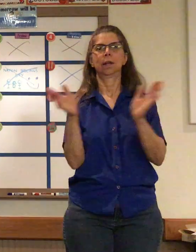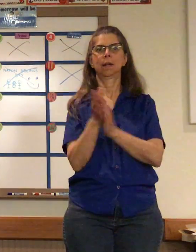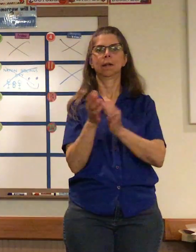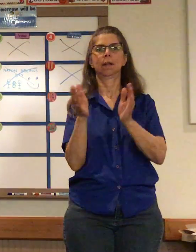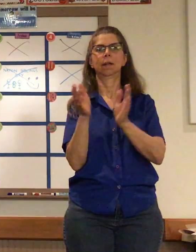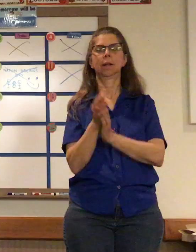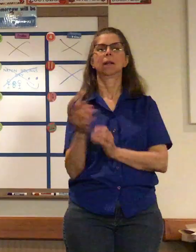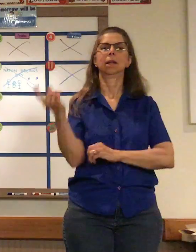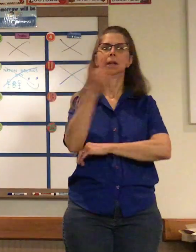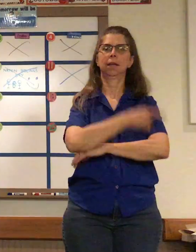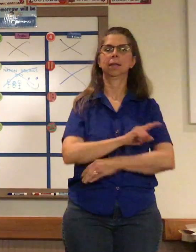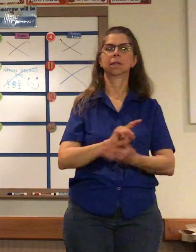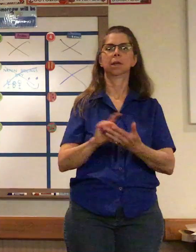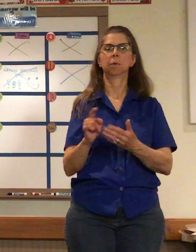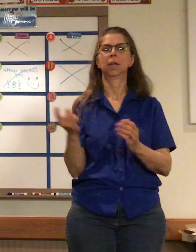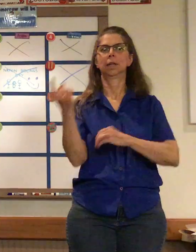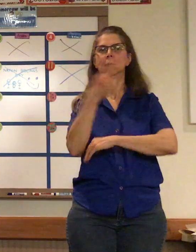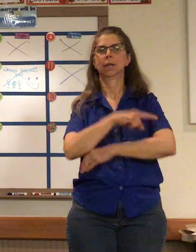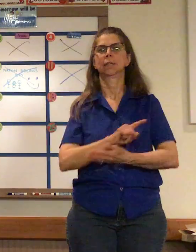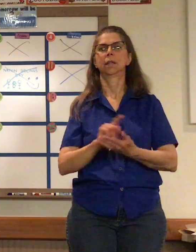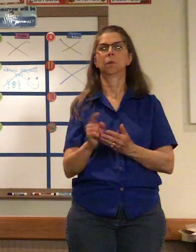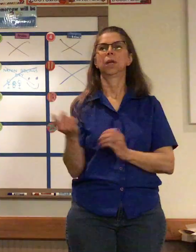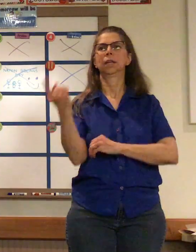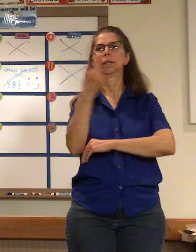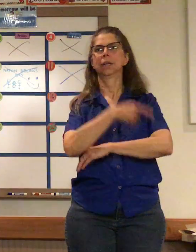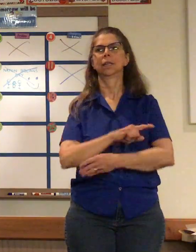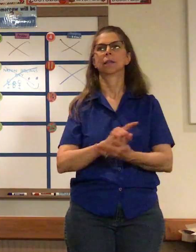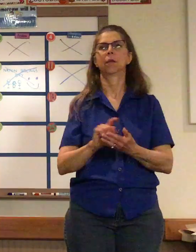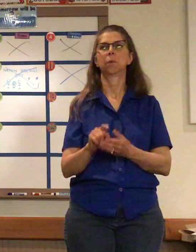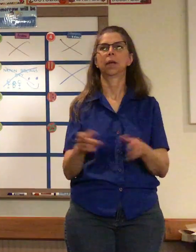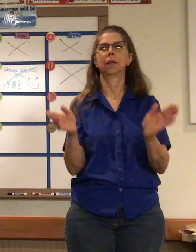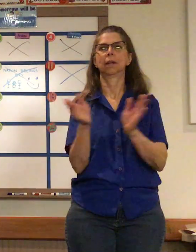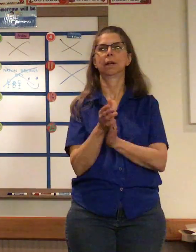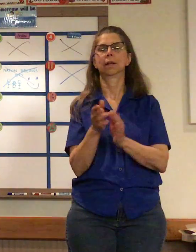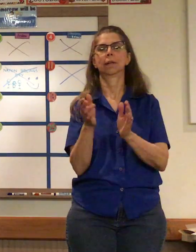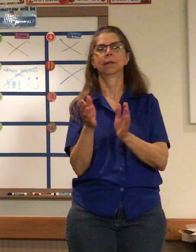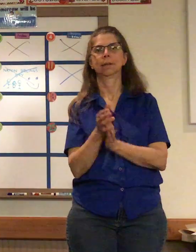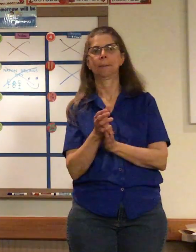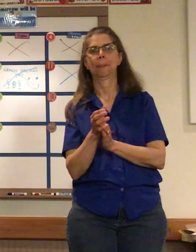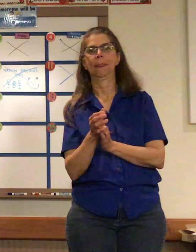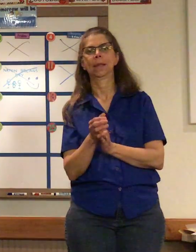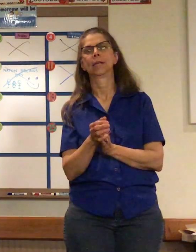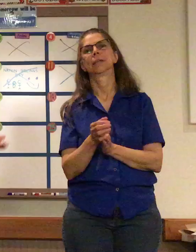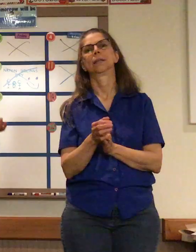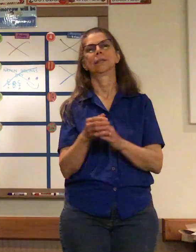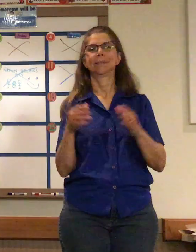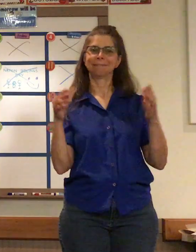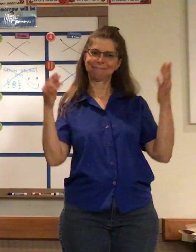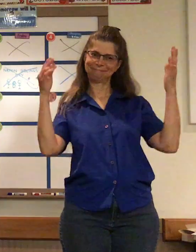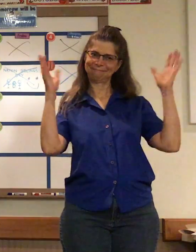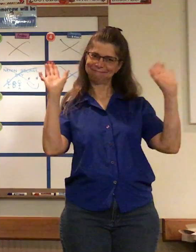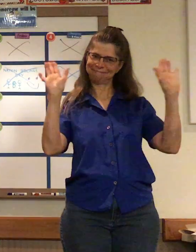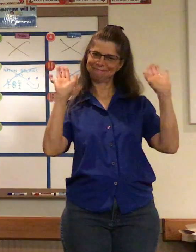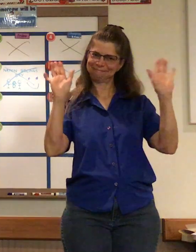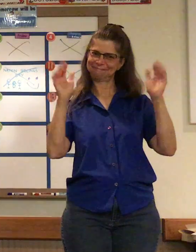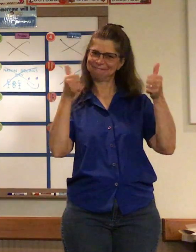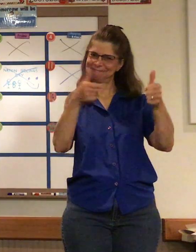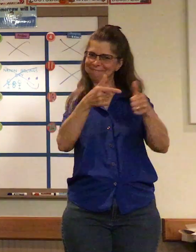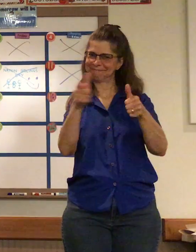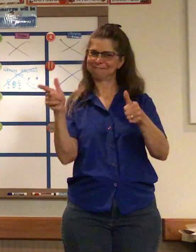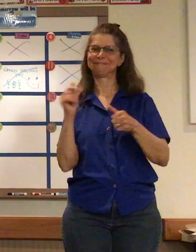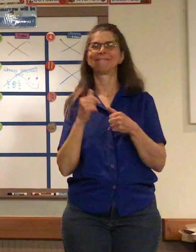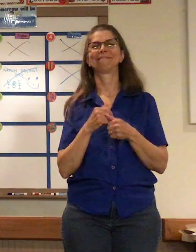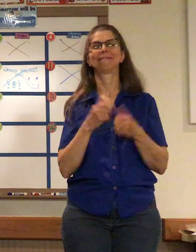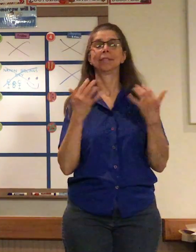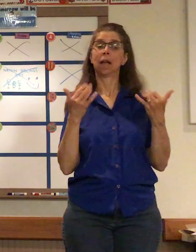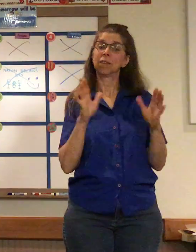week. Days of the week. Days of the week. Days of the week. Great job, you guys. So we've sang our